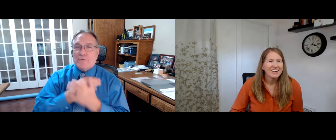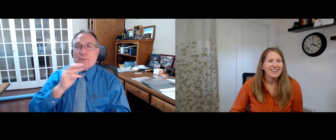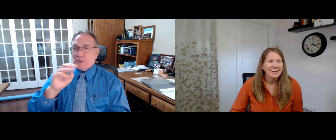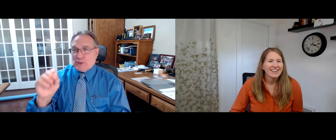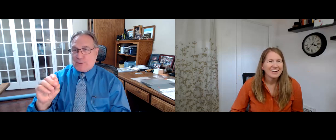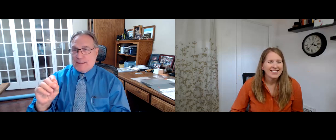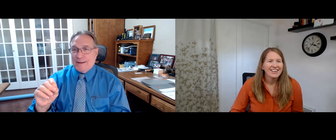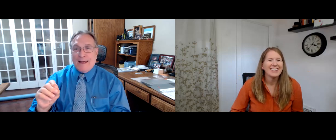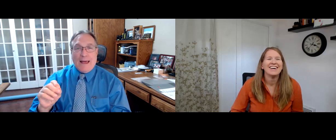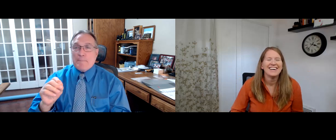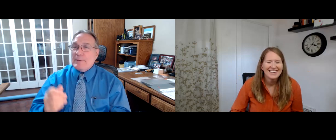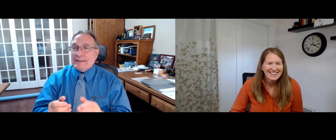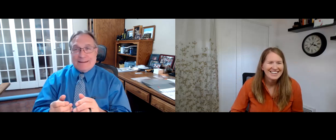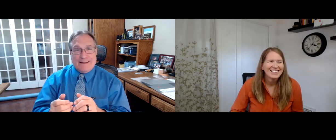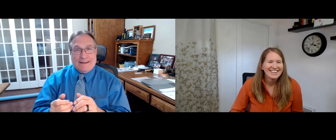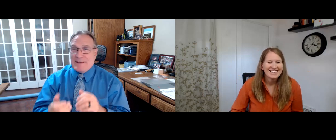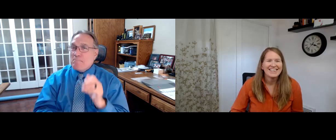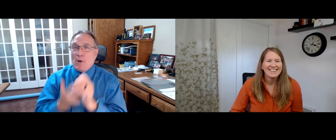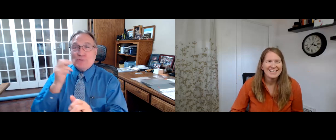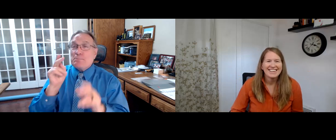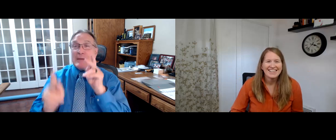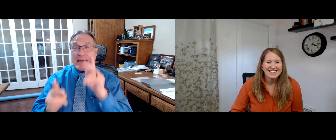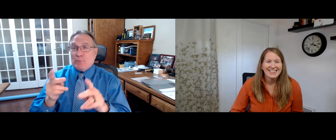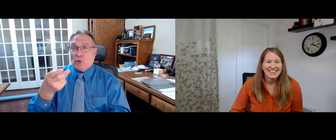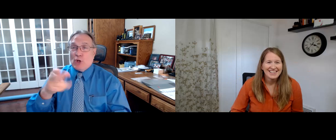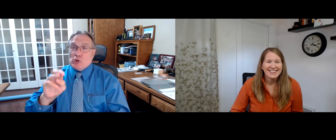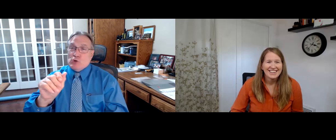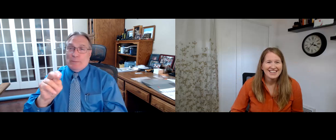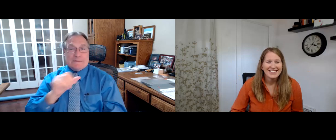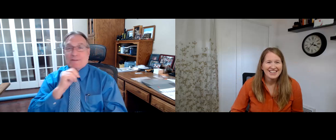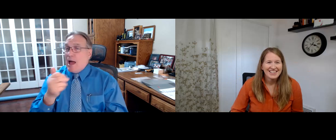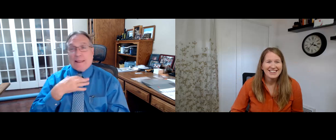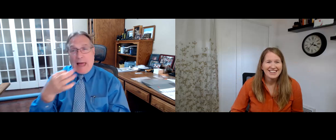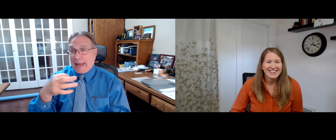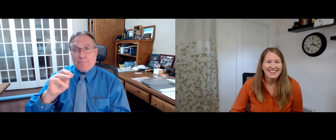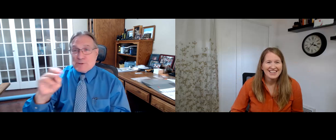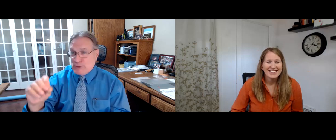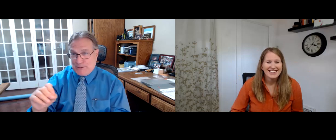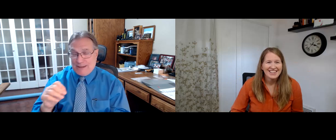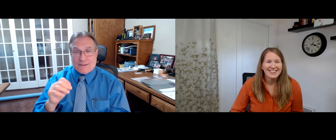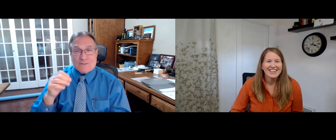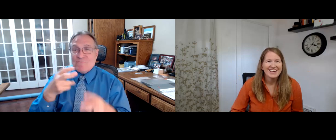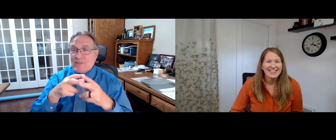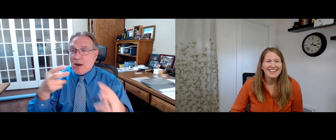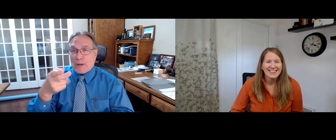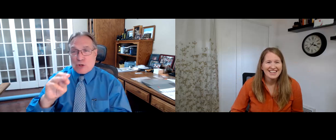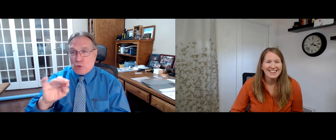loves Missouri, but most people, humans, not like Missouri. It's very